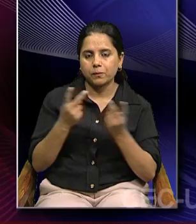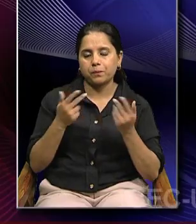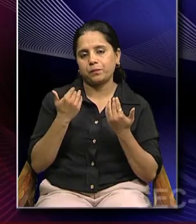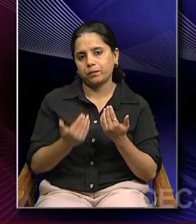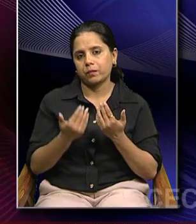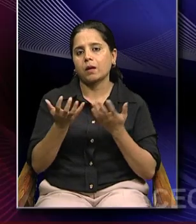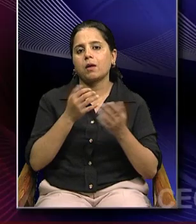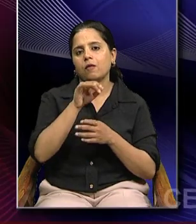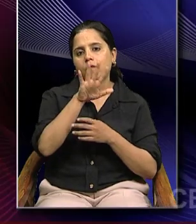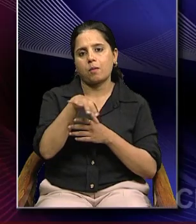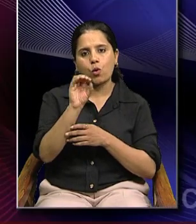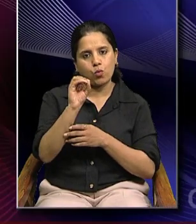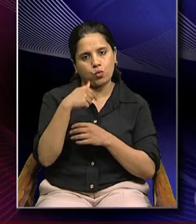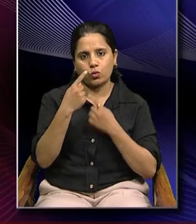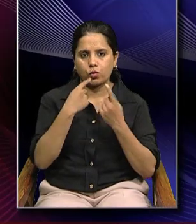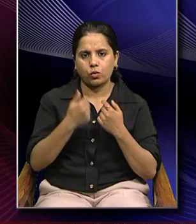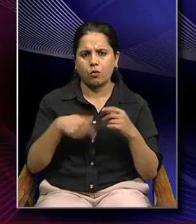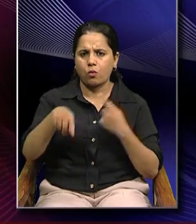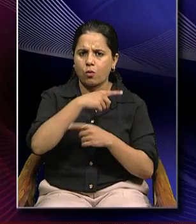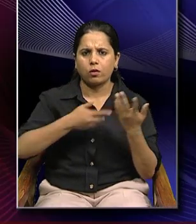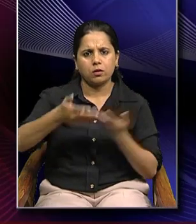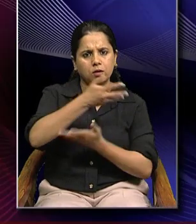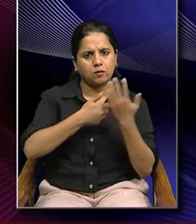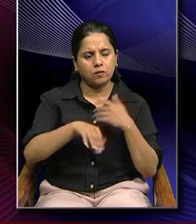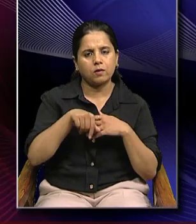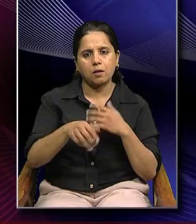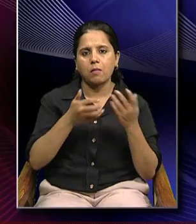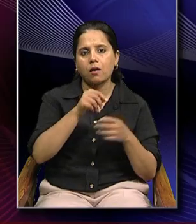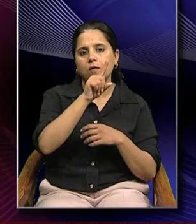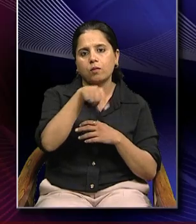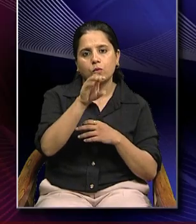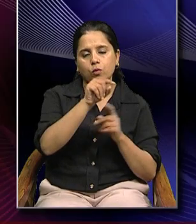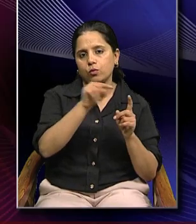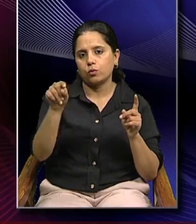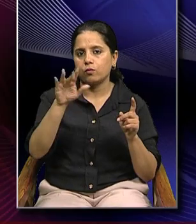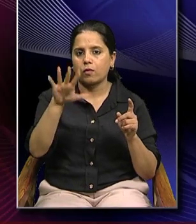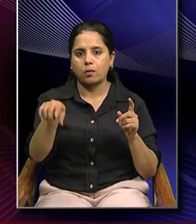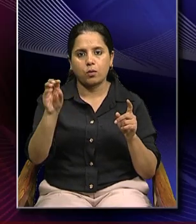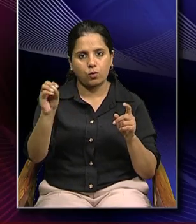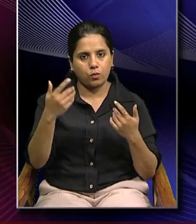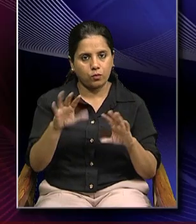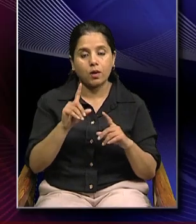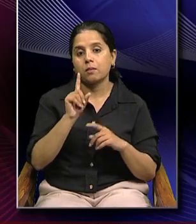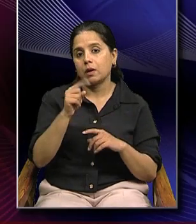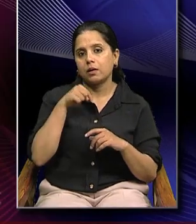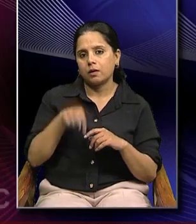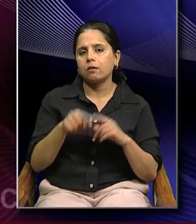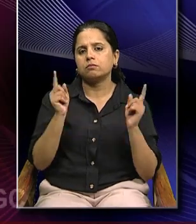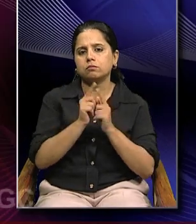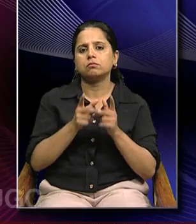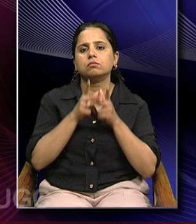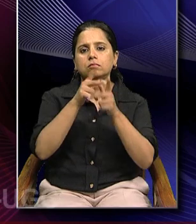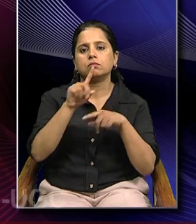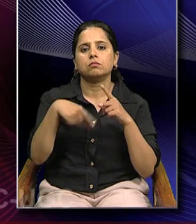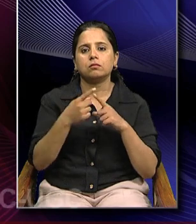marketing 5.0 because we have already discussed about marketing 1.0 to 5.0, but I will be briefly telling you about